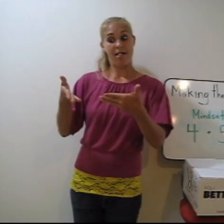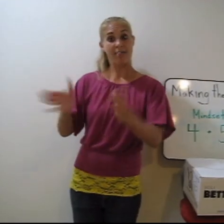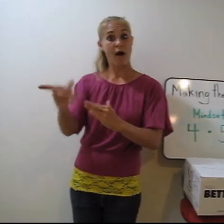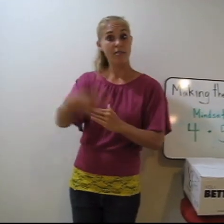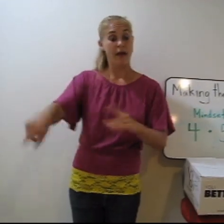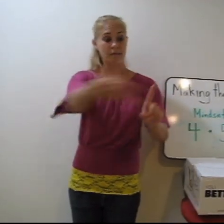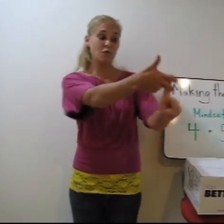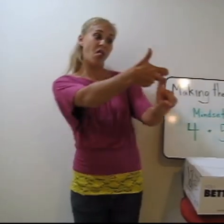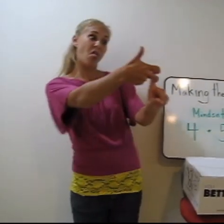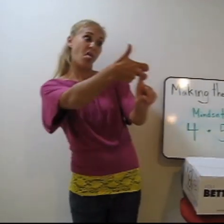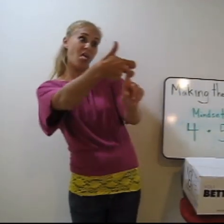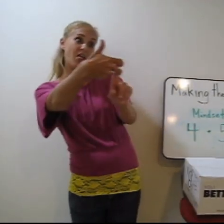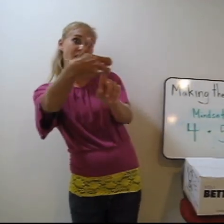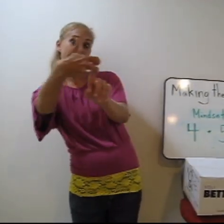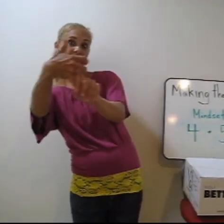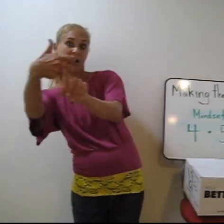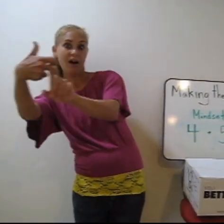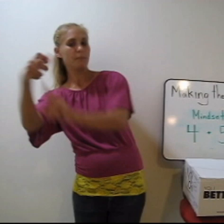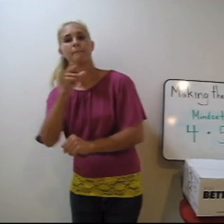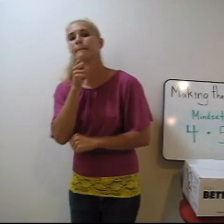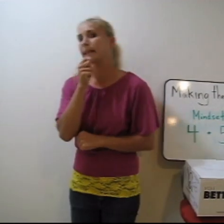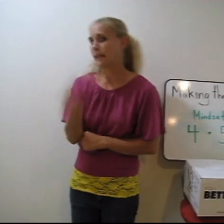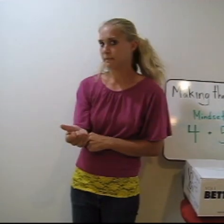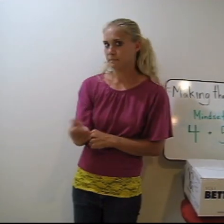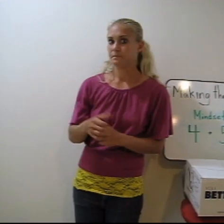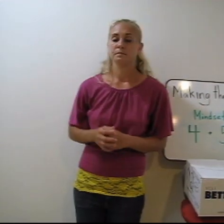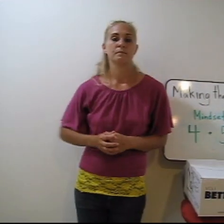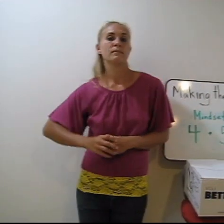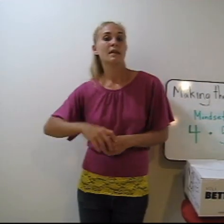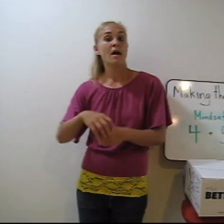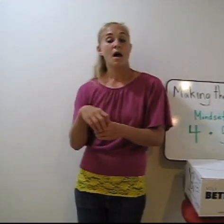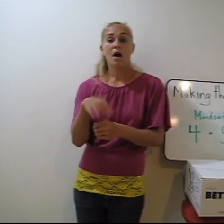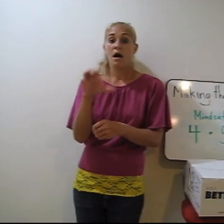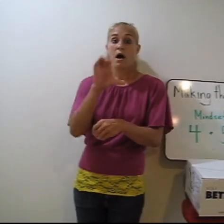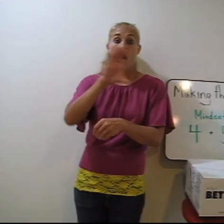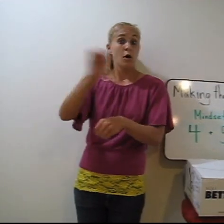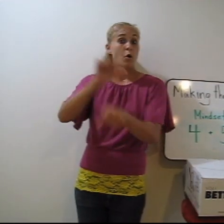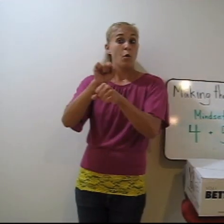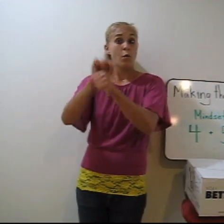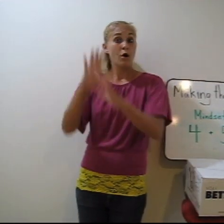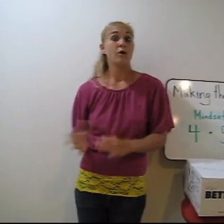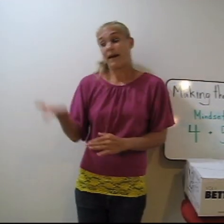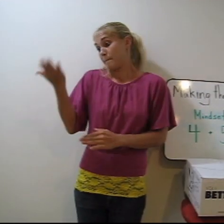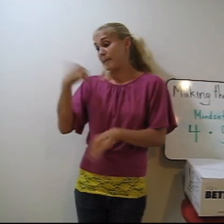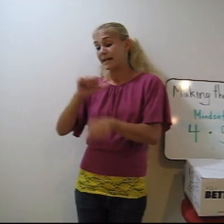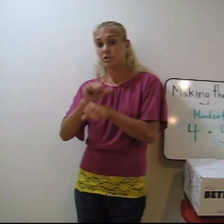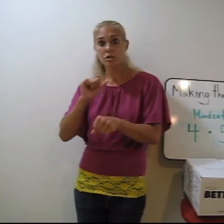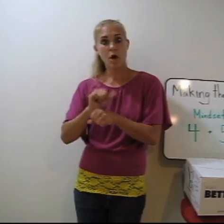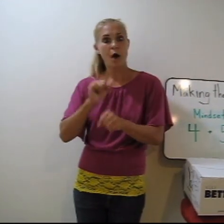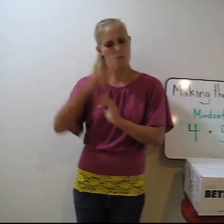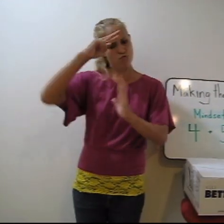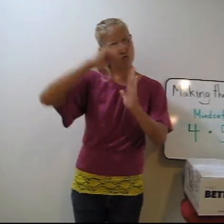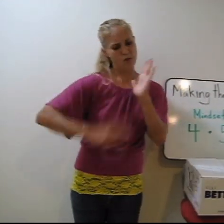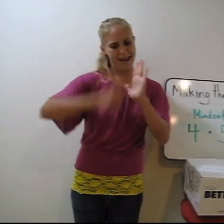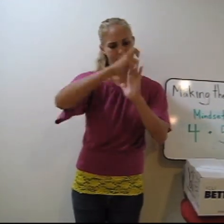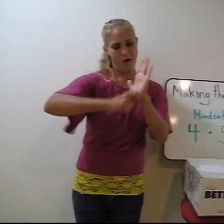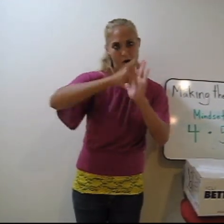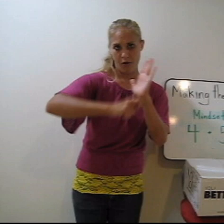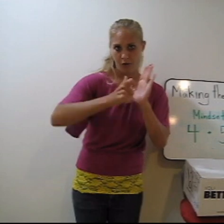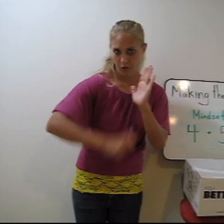pack of mediocrity. A colleague in a prior venture I did told me about an article he read some time ago. This reality